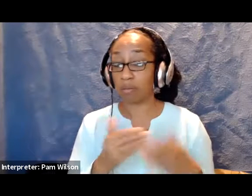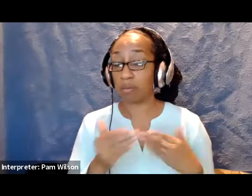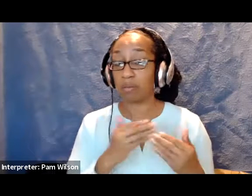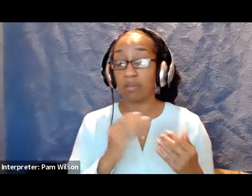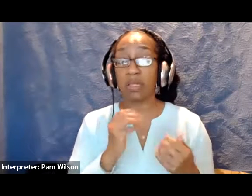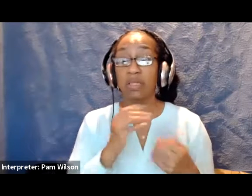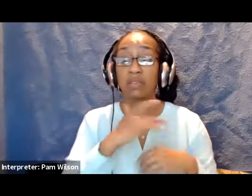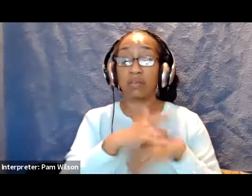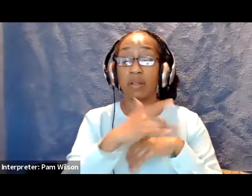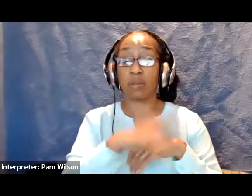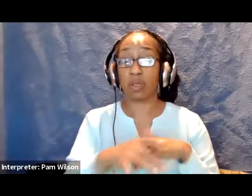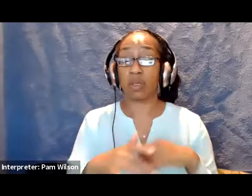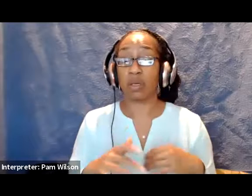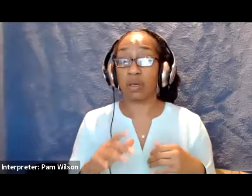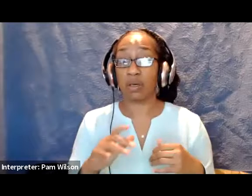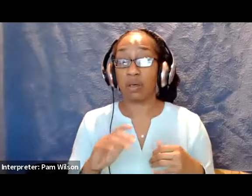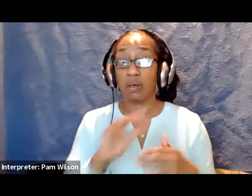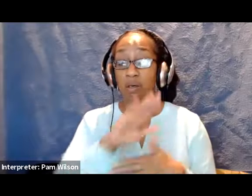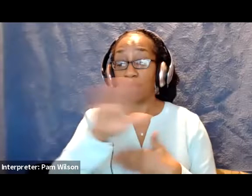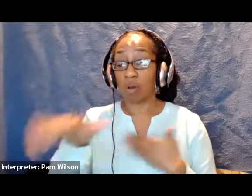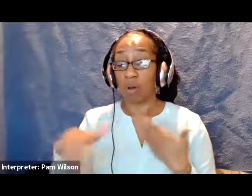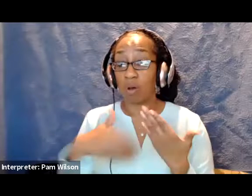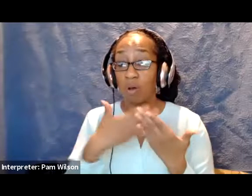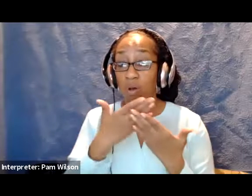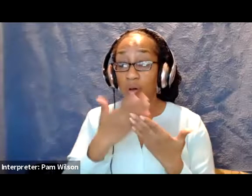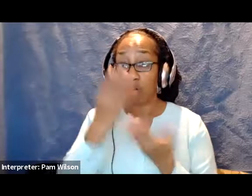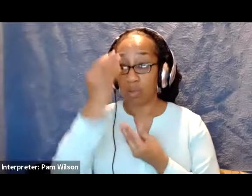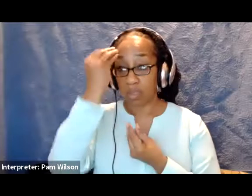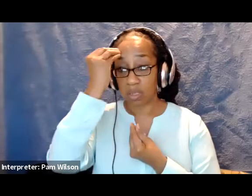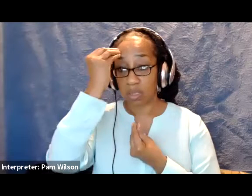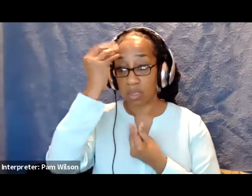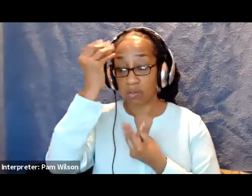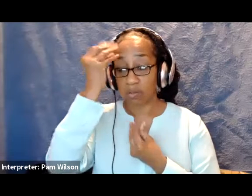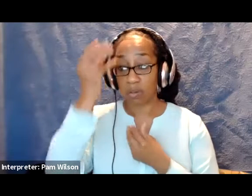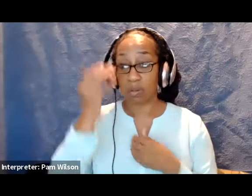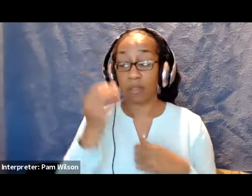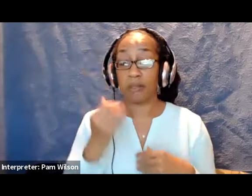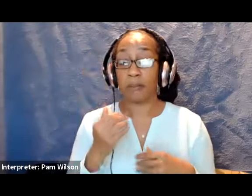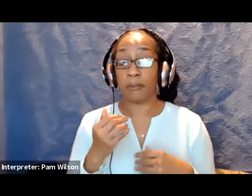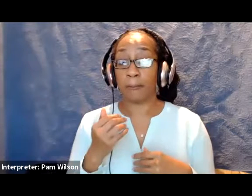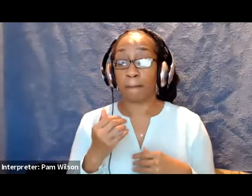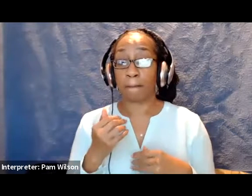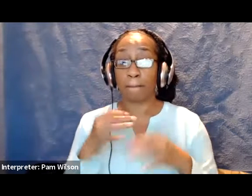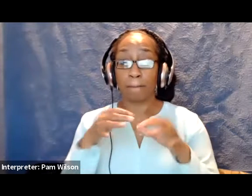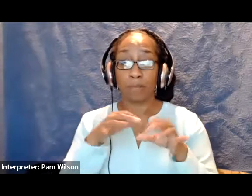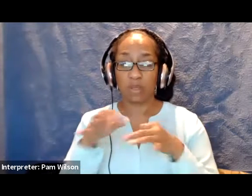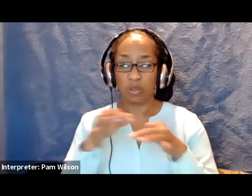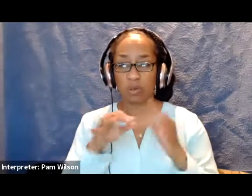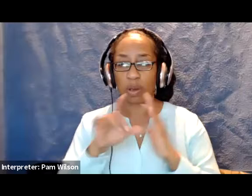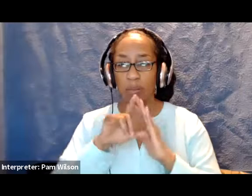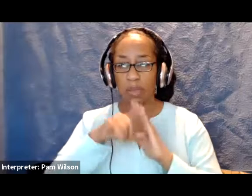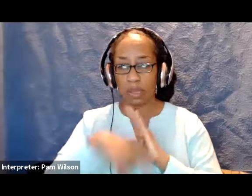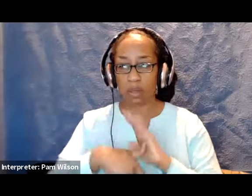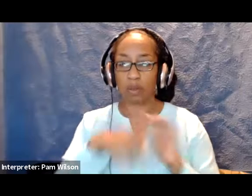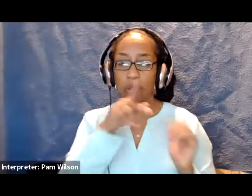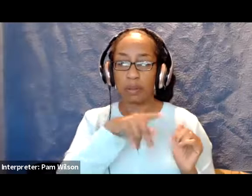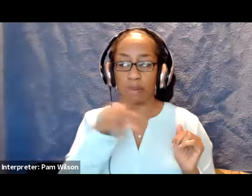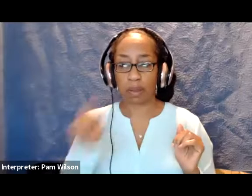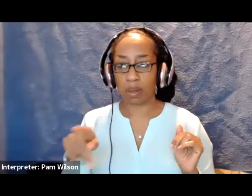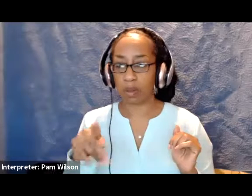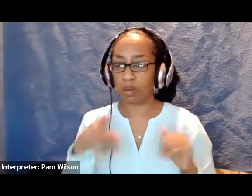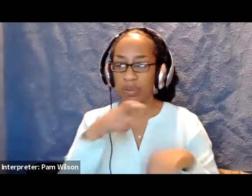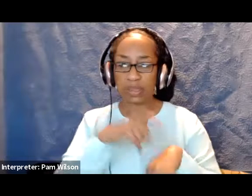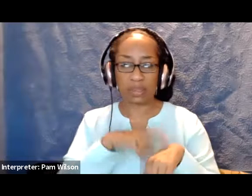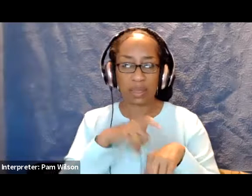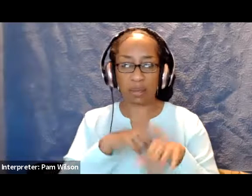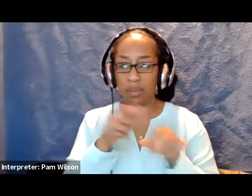I have all of this information presented, described later in the PowerPoint. We don't have time to go